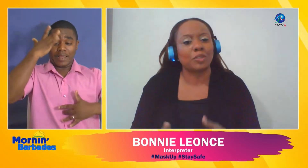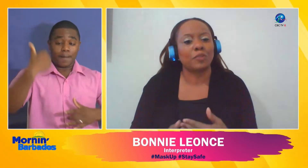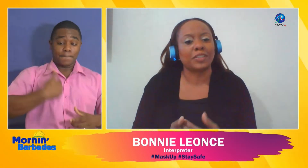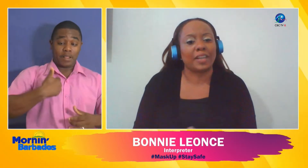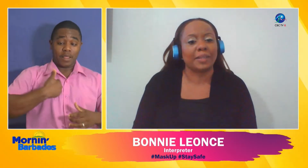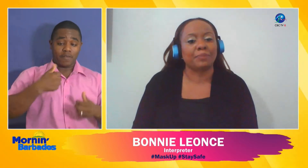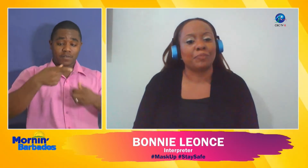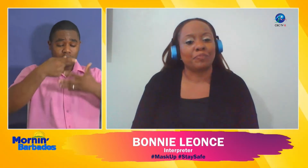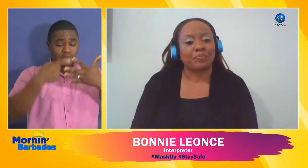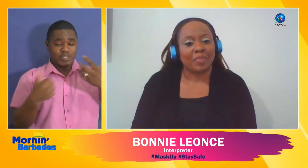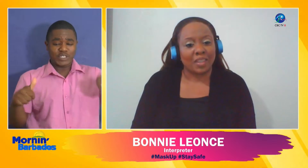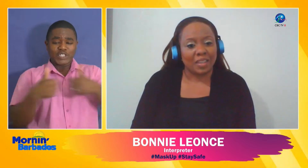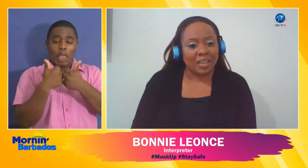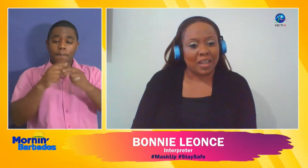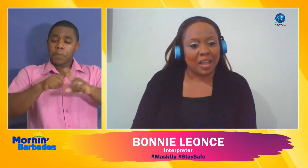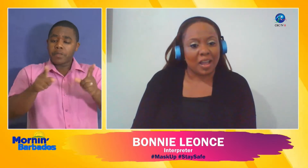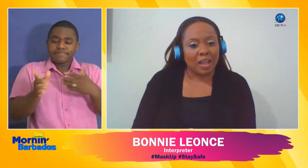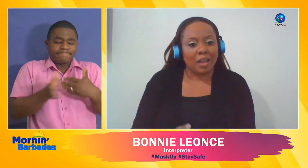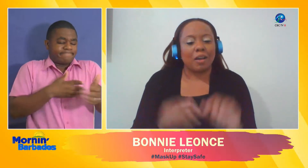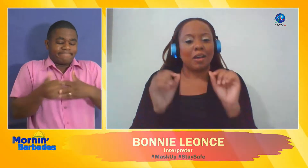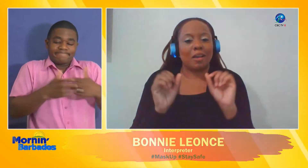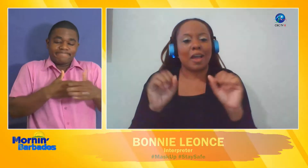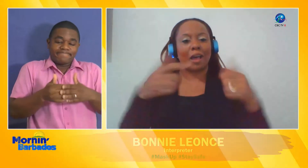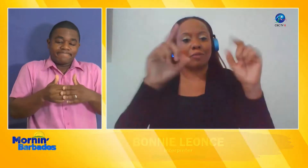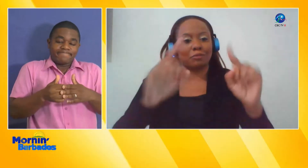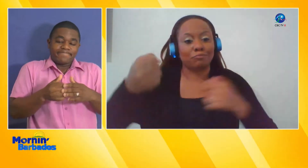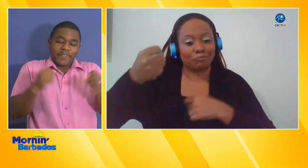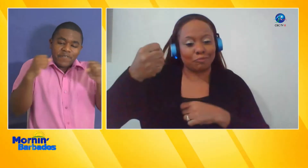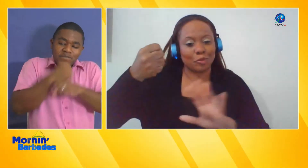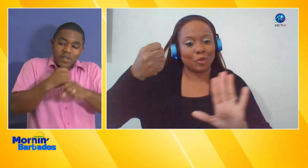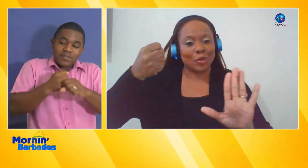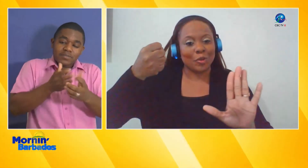and a lot of progress and over time.